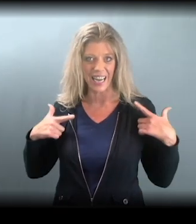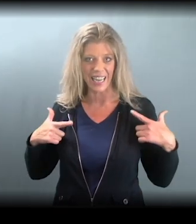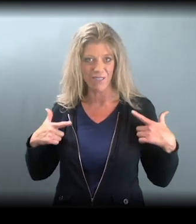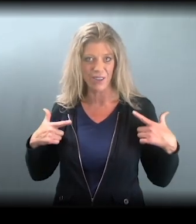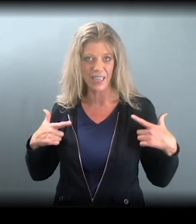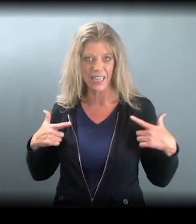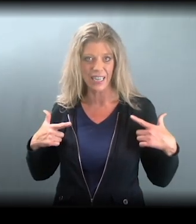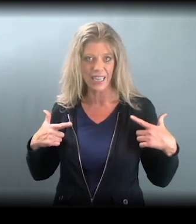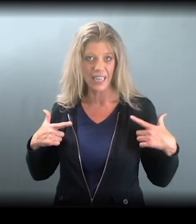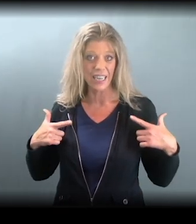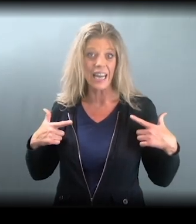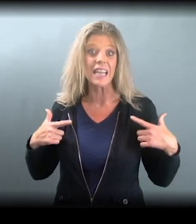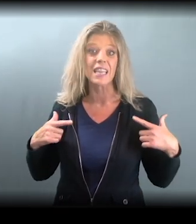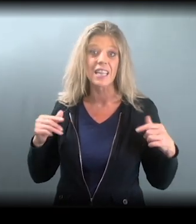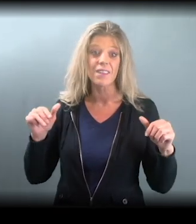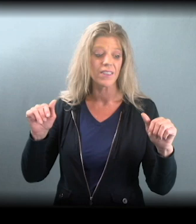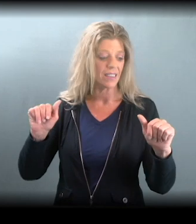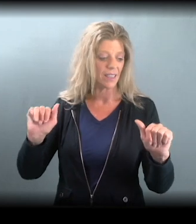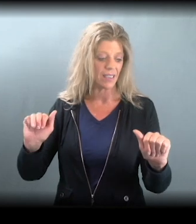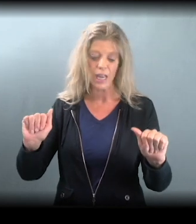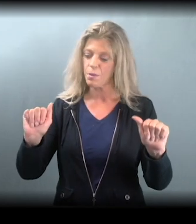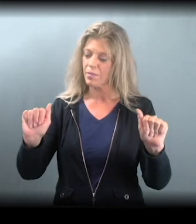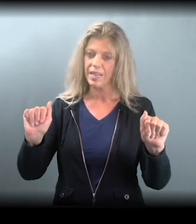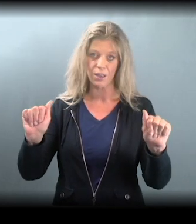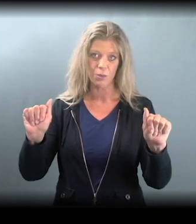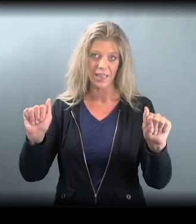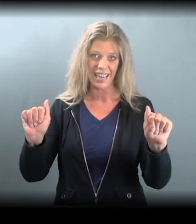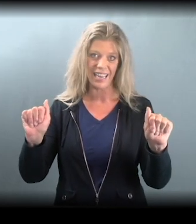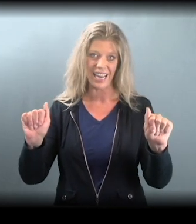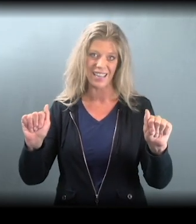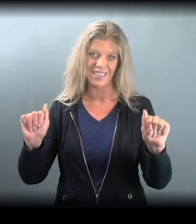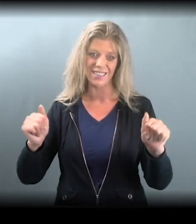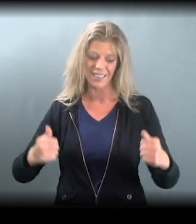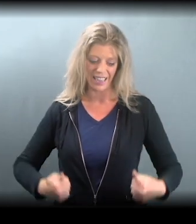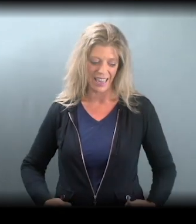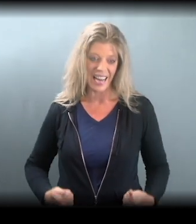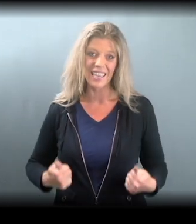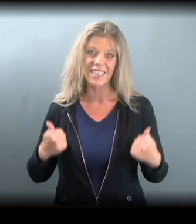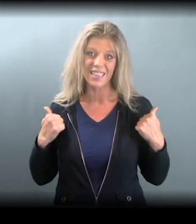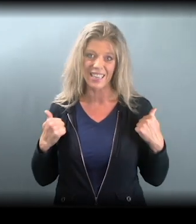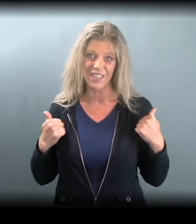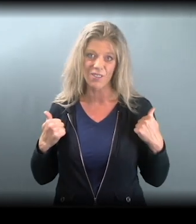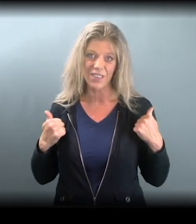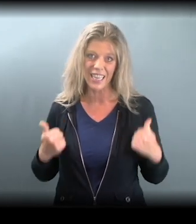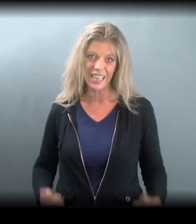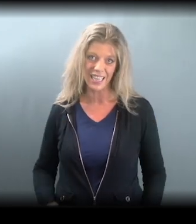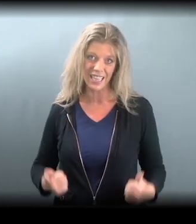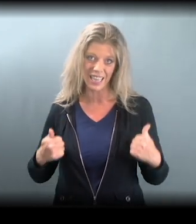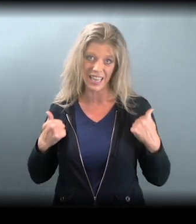life. Live is the same, yet with A hands. Live,